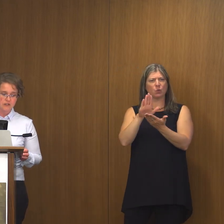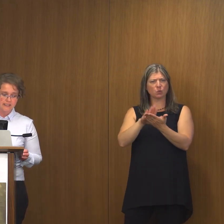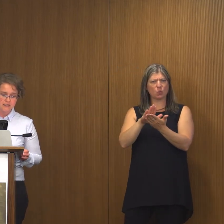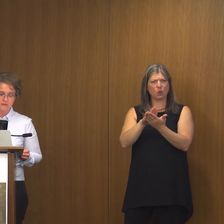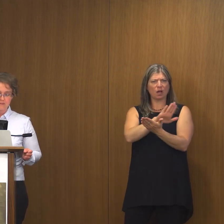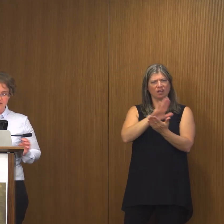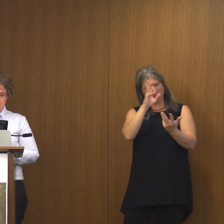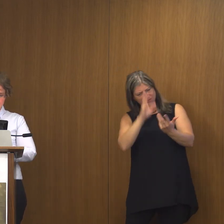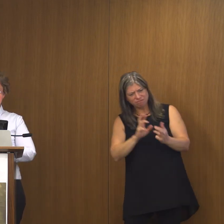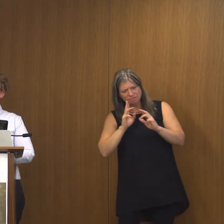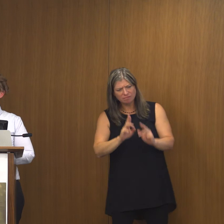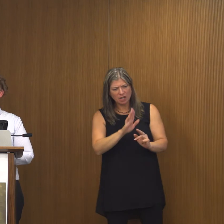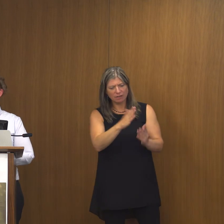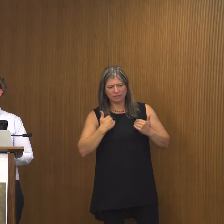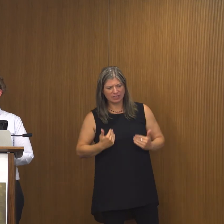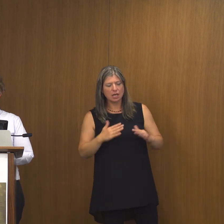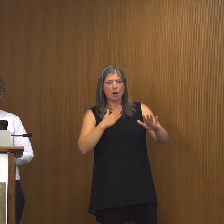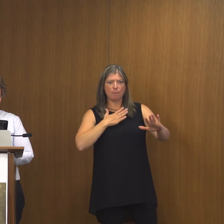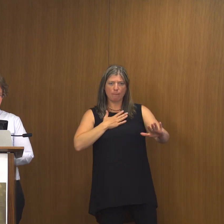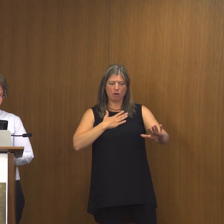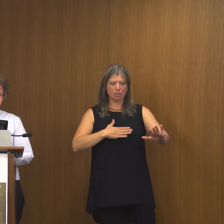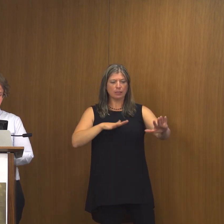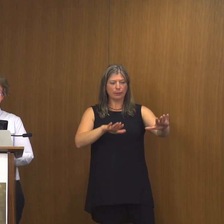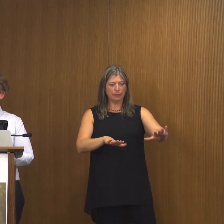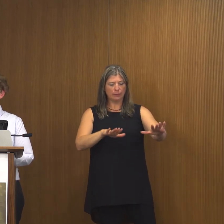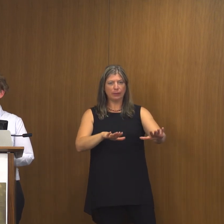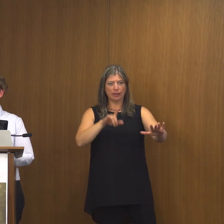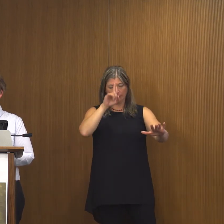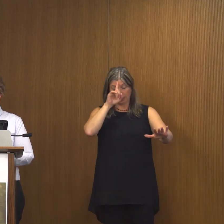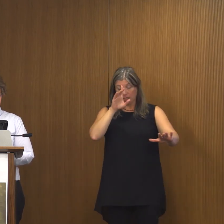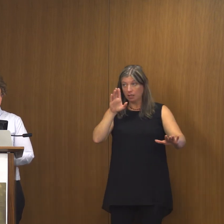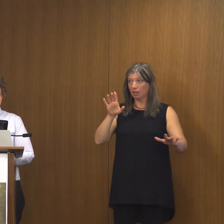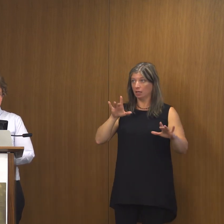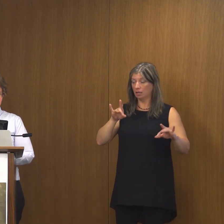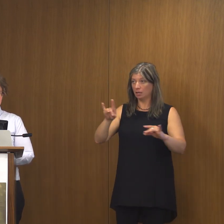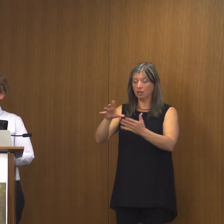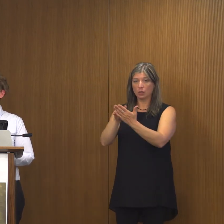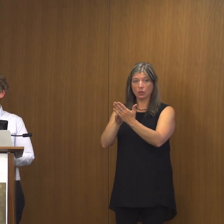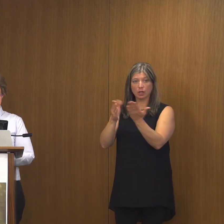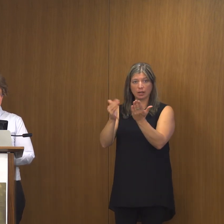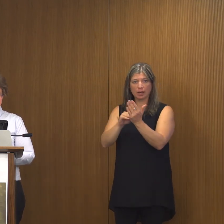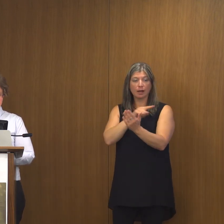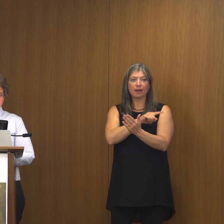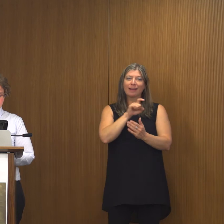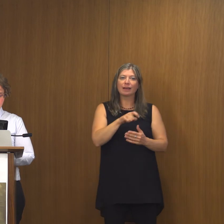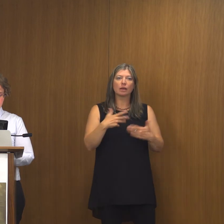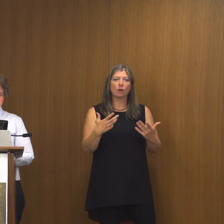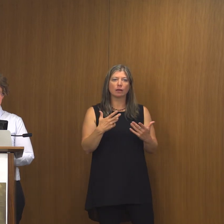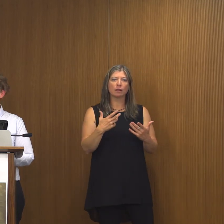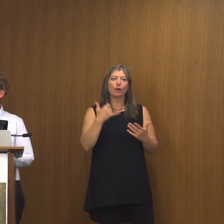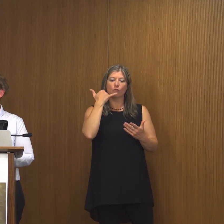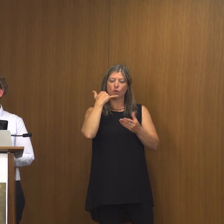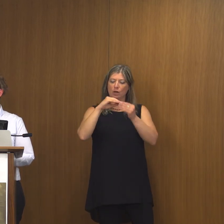his physical needs could be met so that his body could be relaxed and his mind open to learning. Once again, all she needed was the right phone